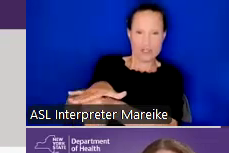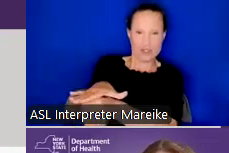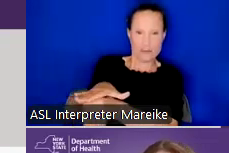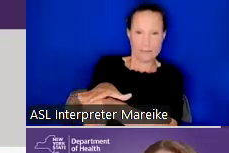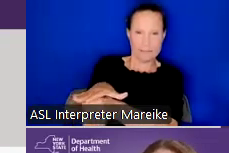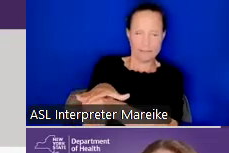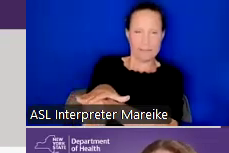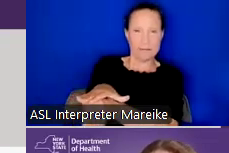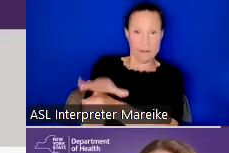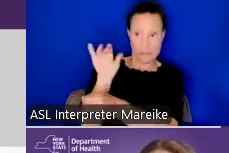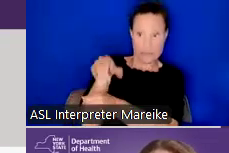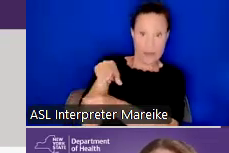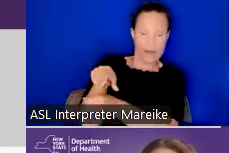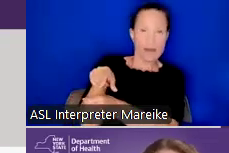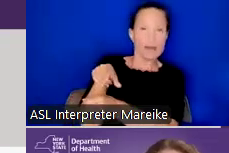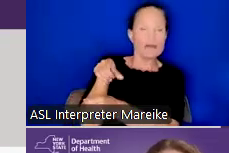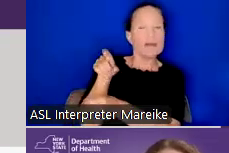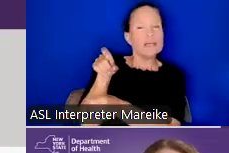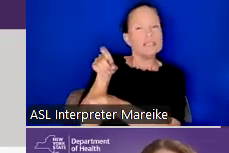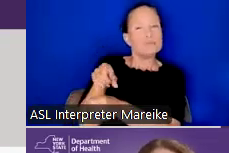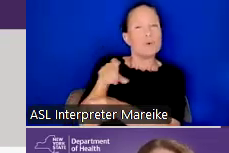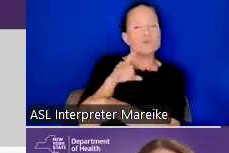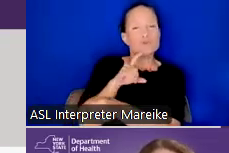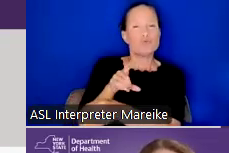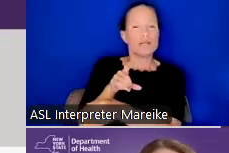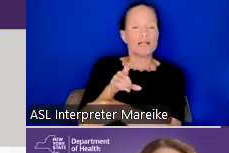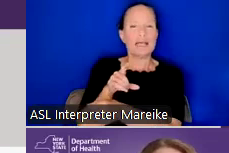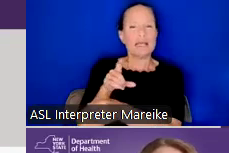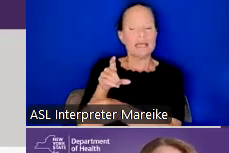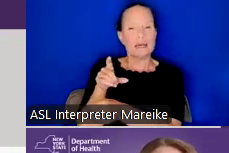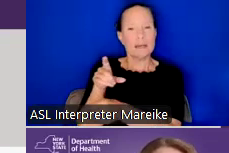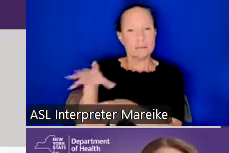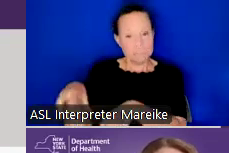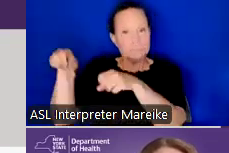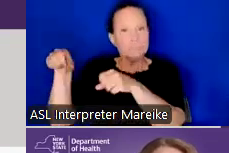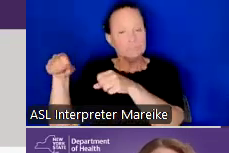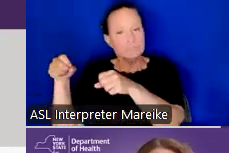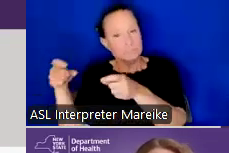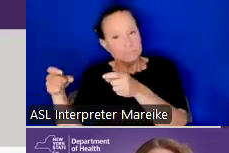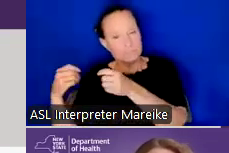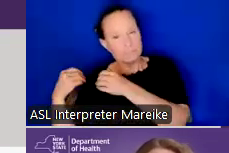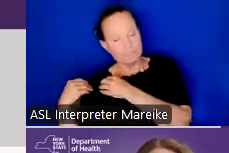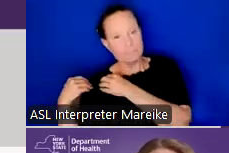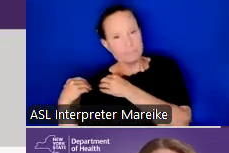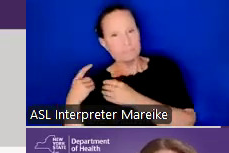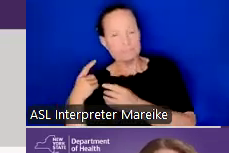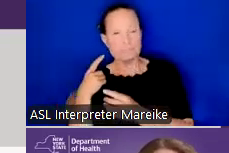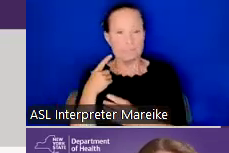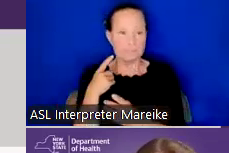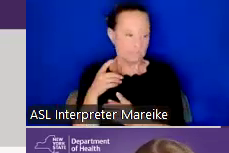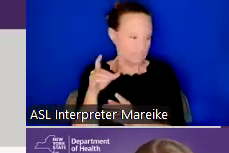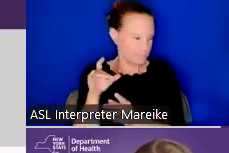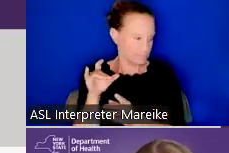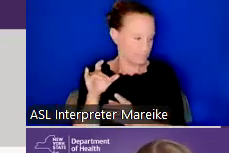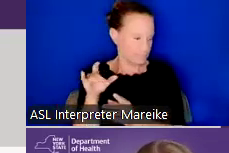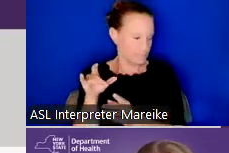They are really meant to take away the administrative burden that we saw in the prior DSRIP